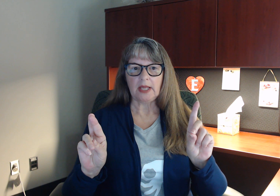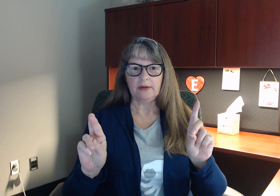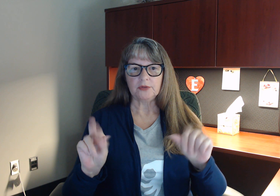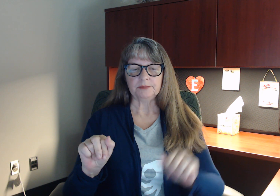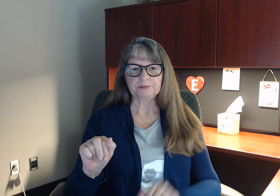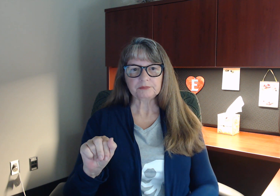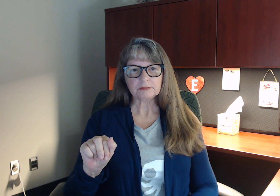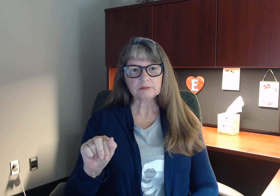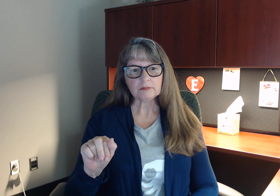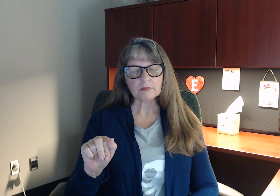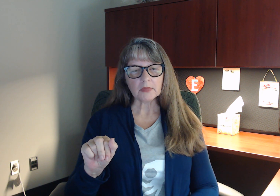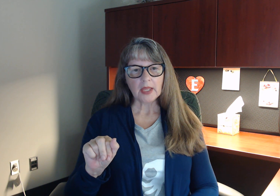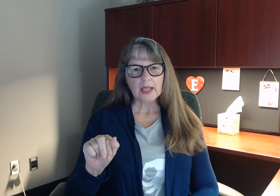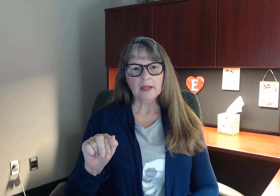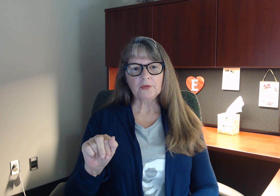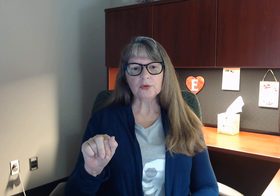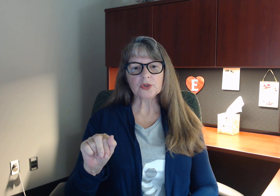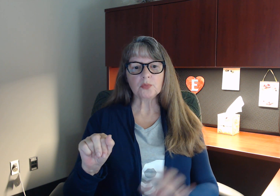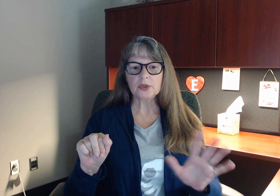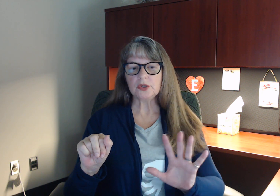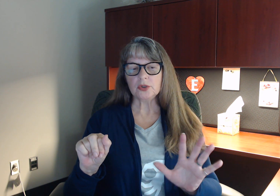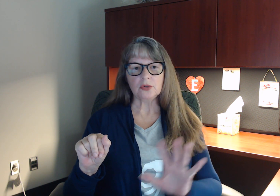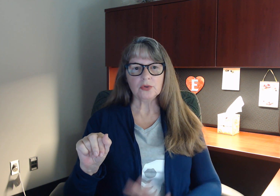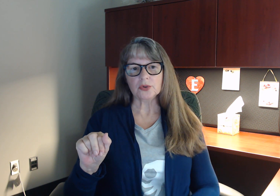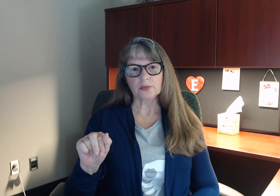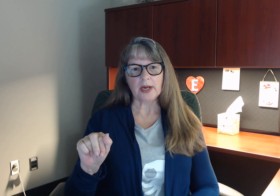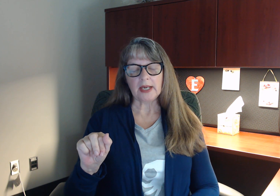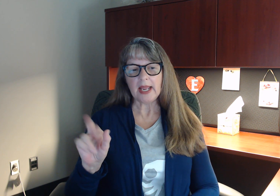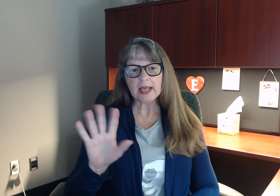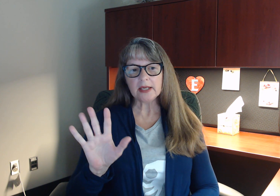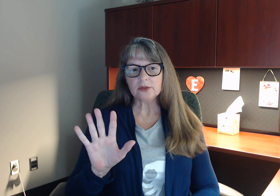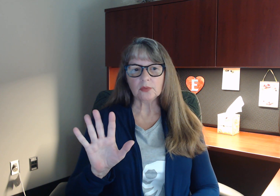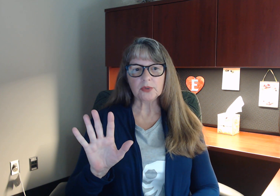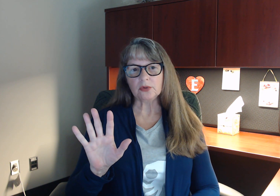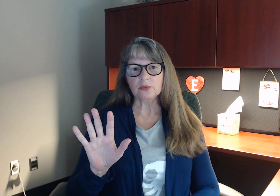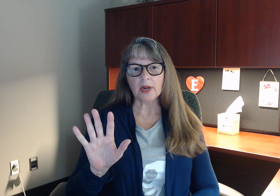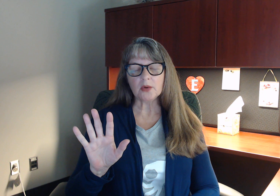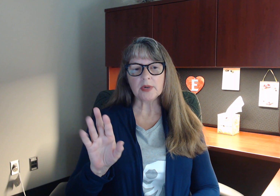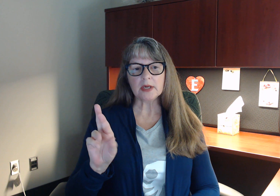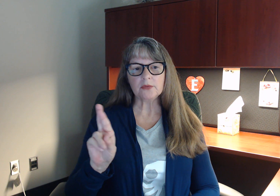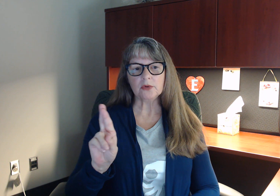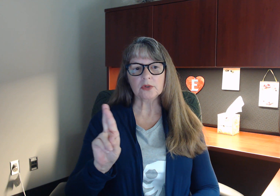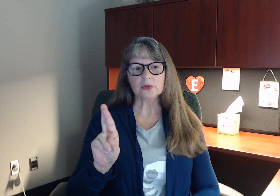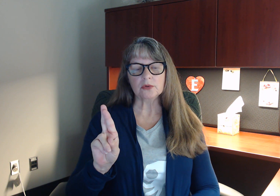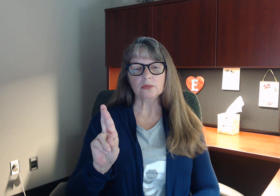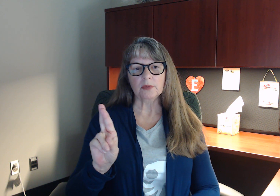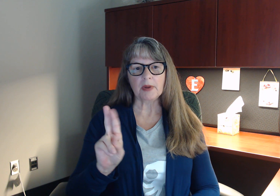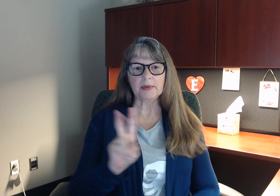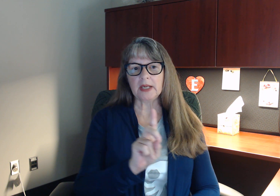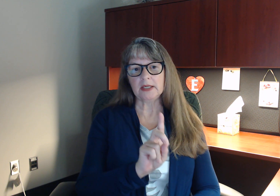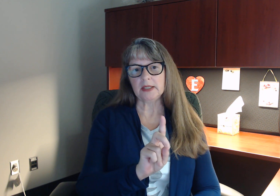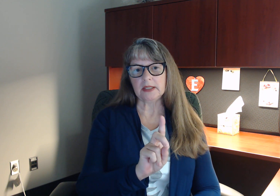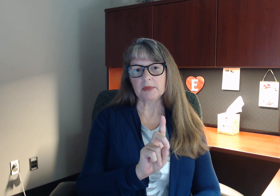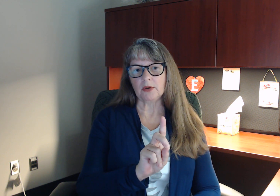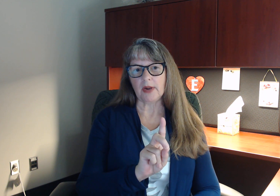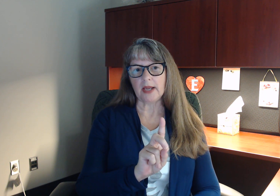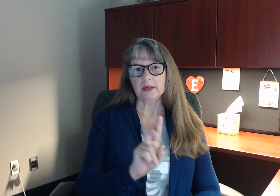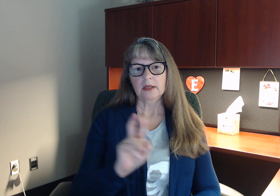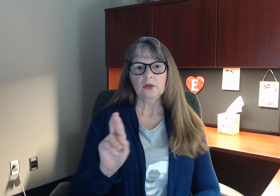left. If you're just wanting to use your right hand, the one you write with, you could do Republican and Democrat. You